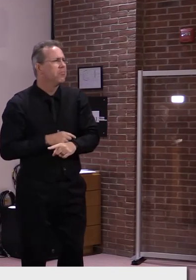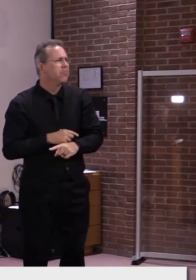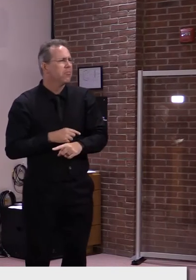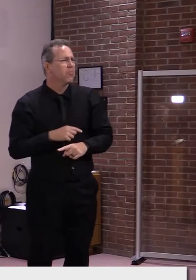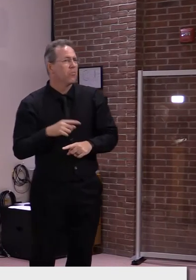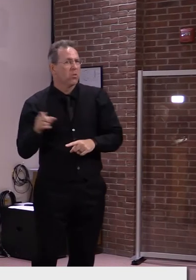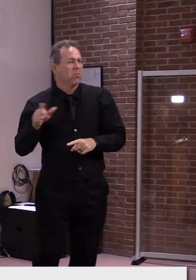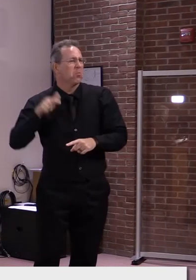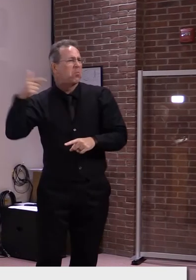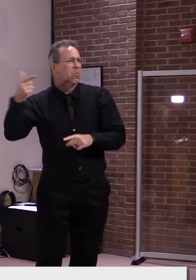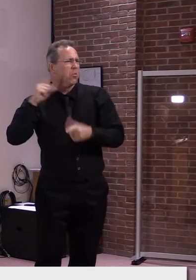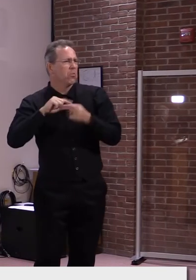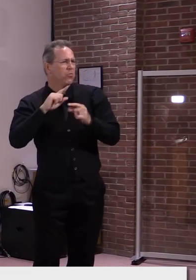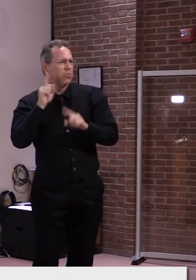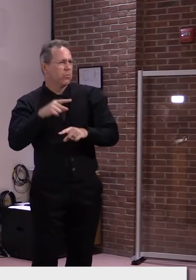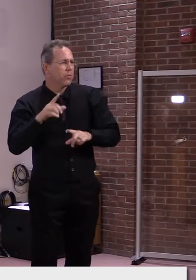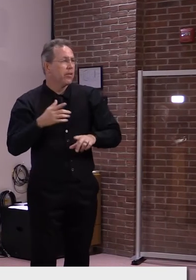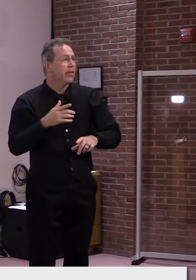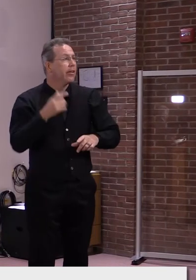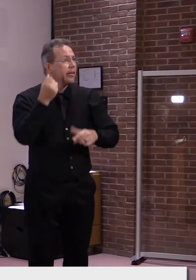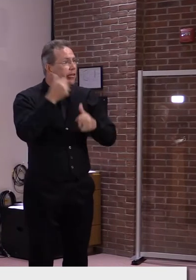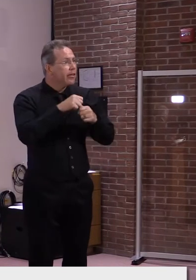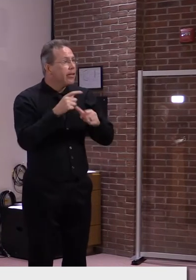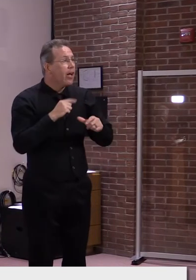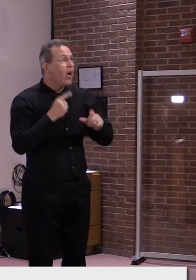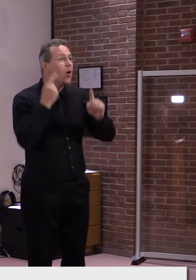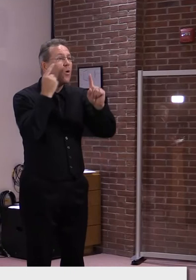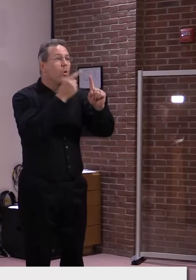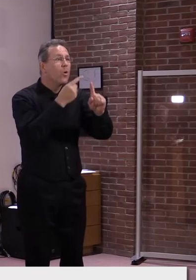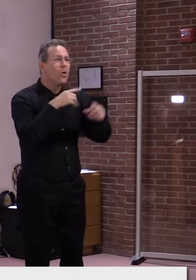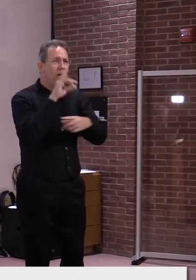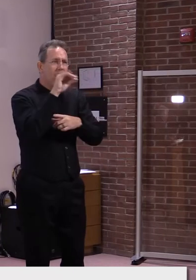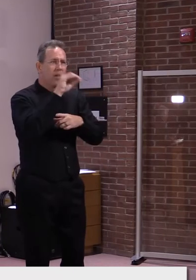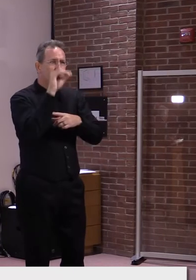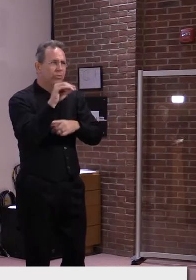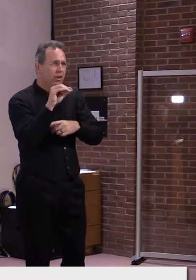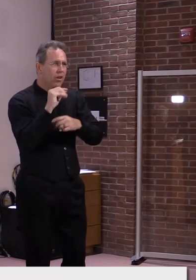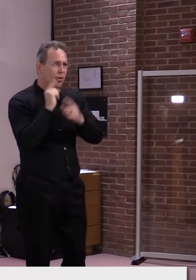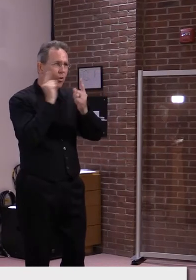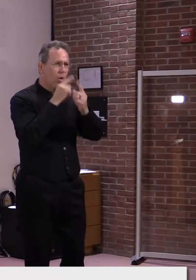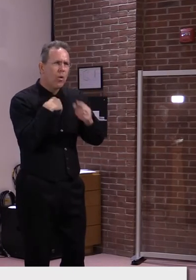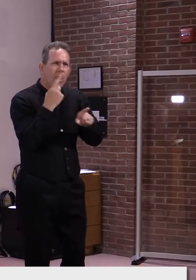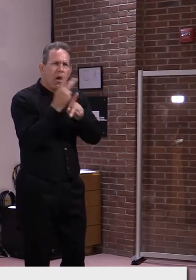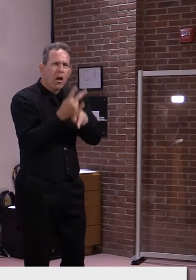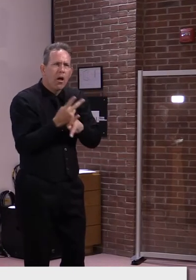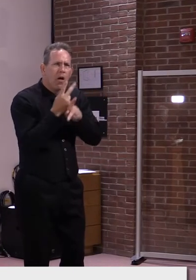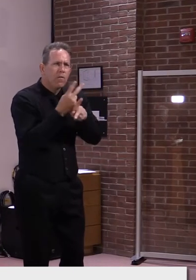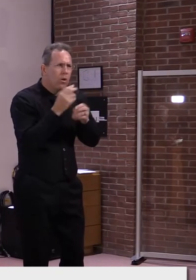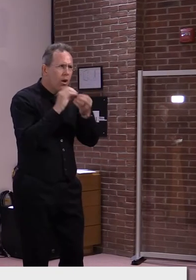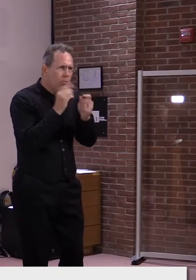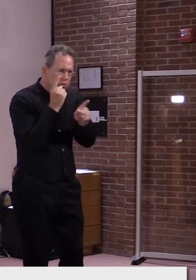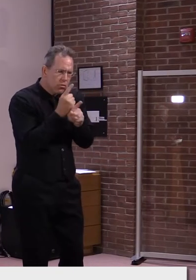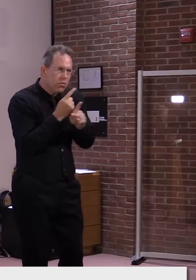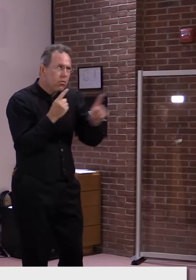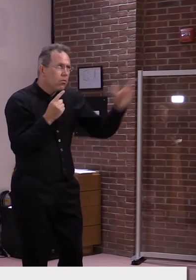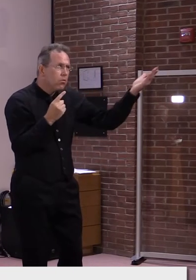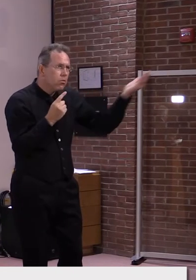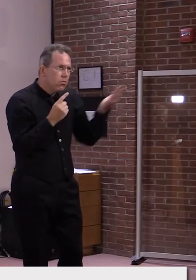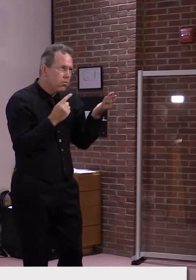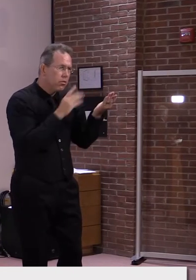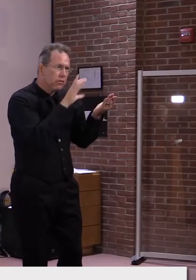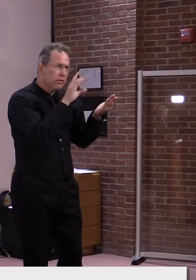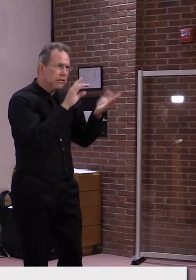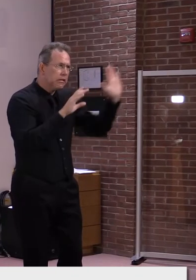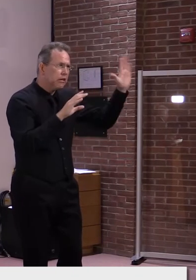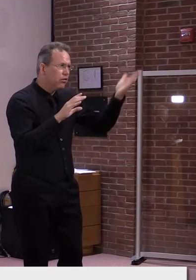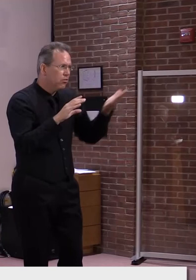very diligent to make sure that the numbers align. And that's what sort of has precipitated making